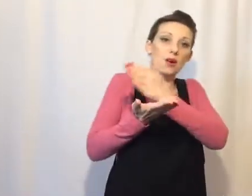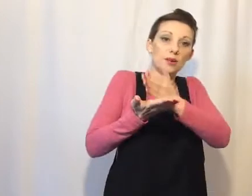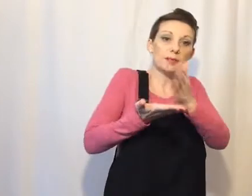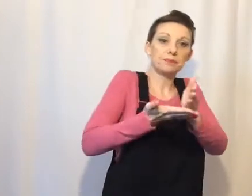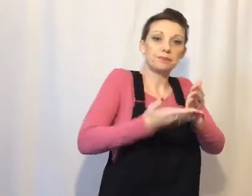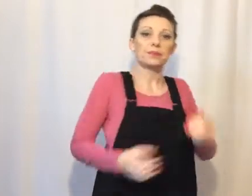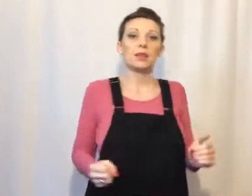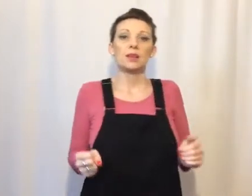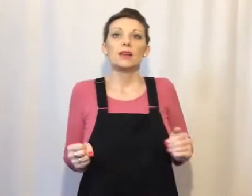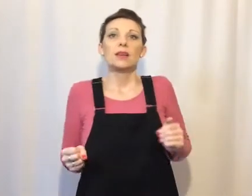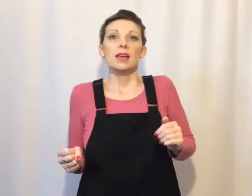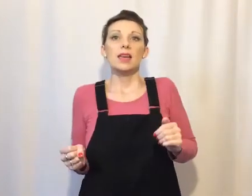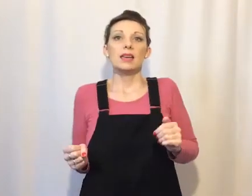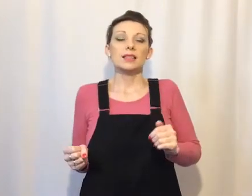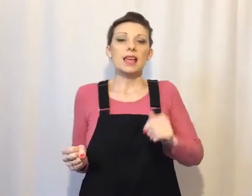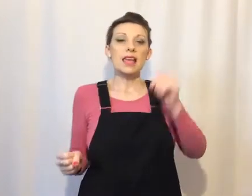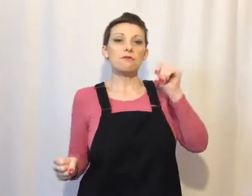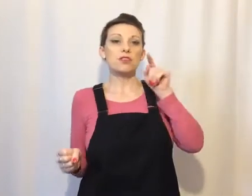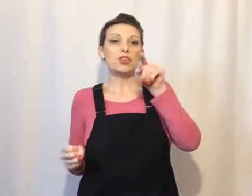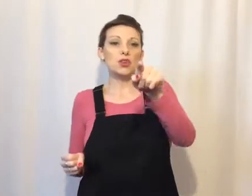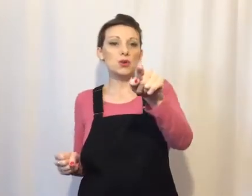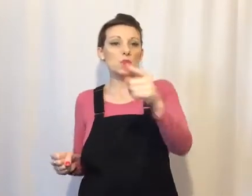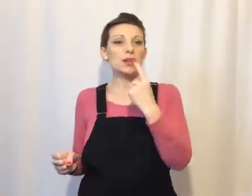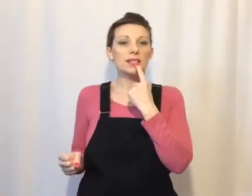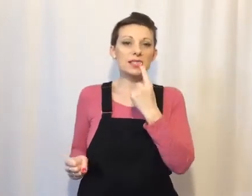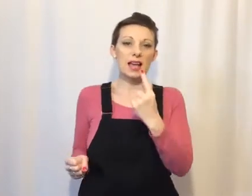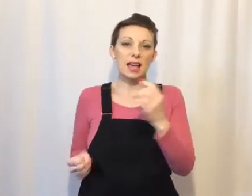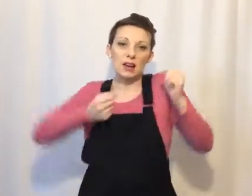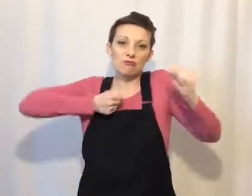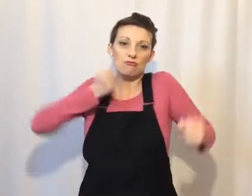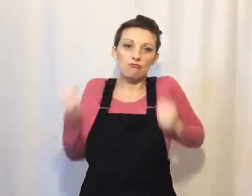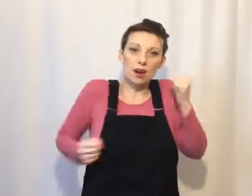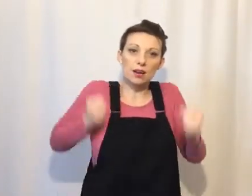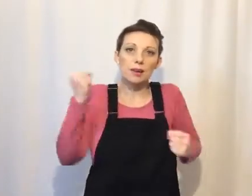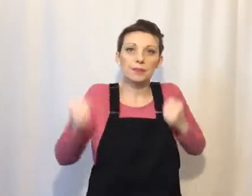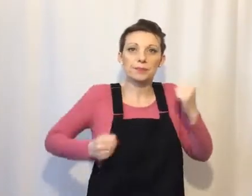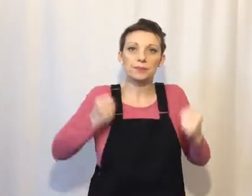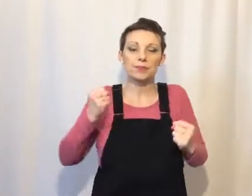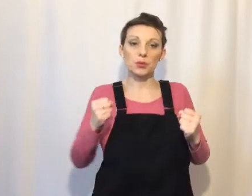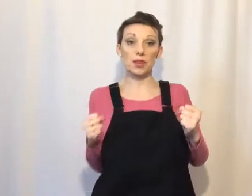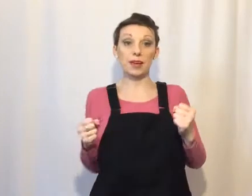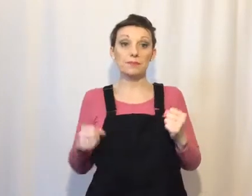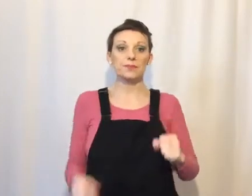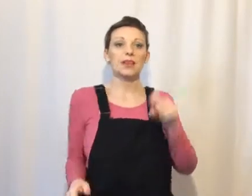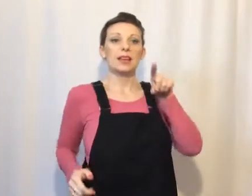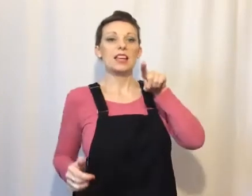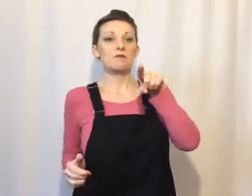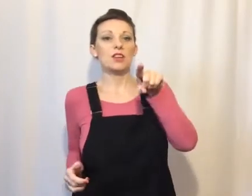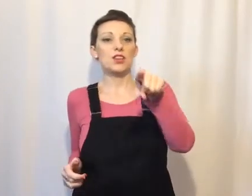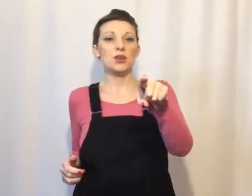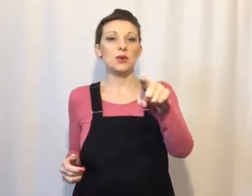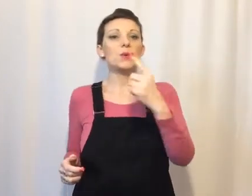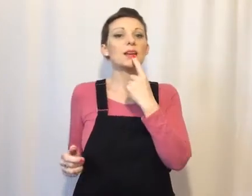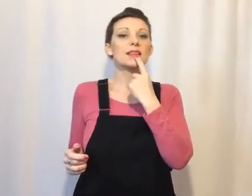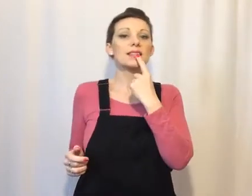part is if you say run. So we'll do that again. If you